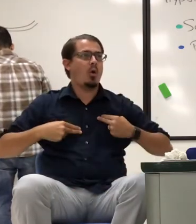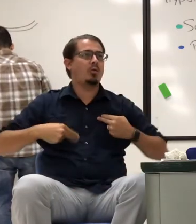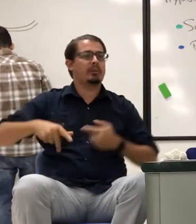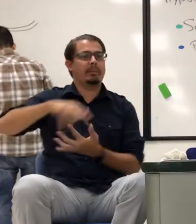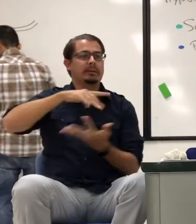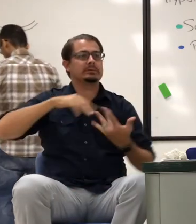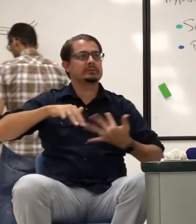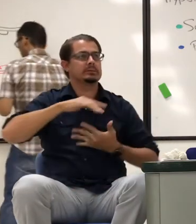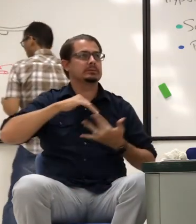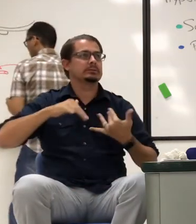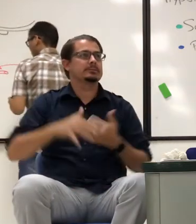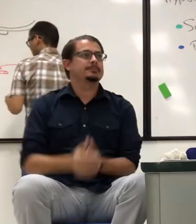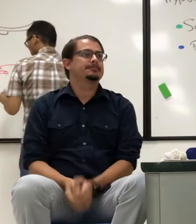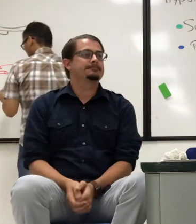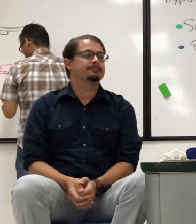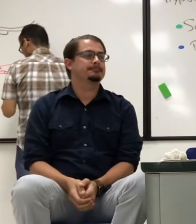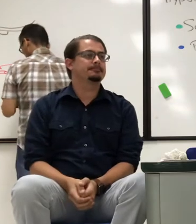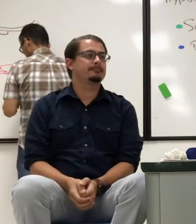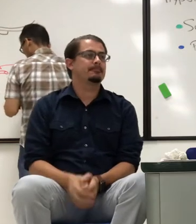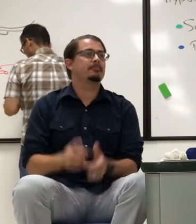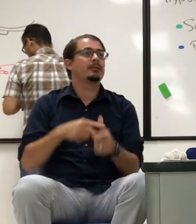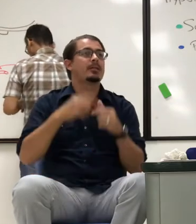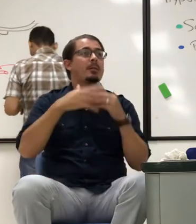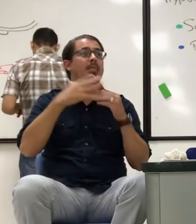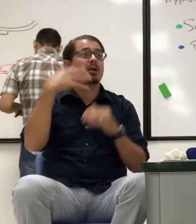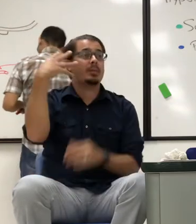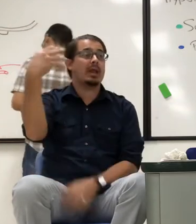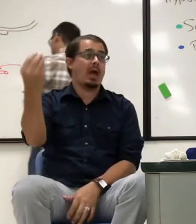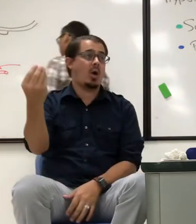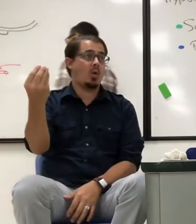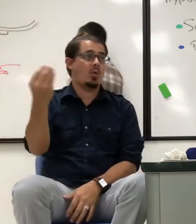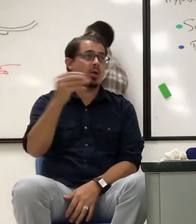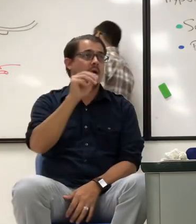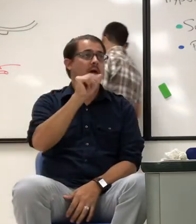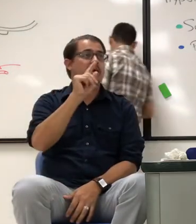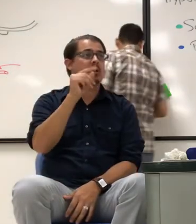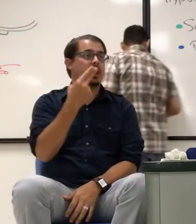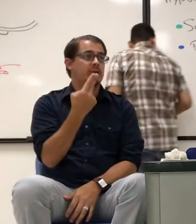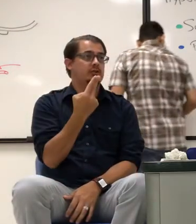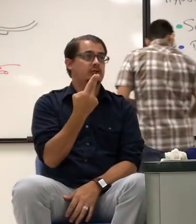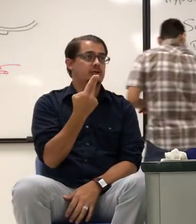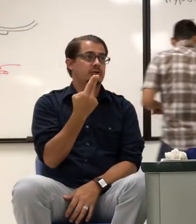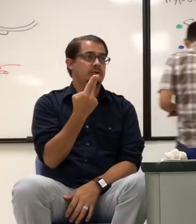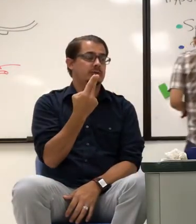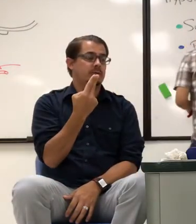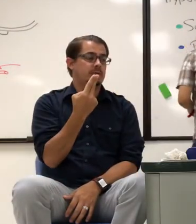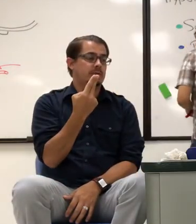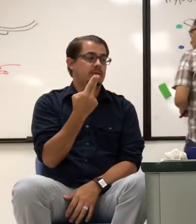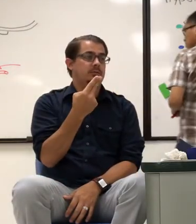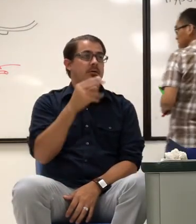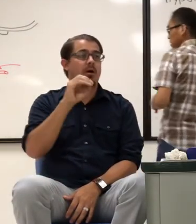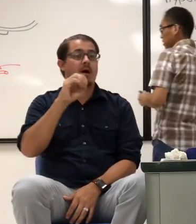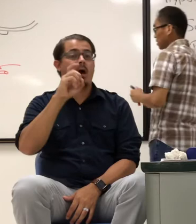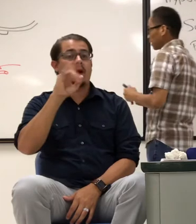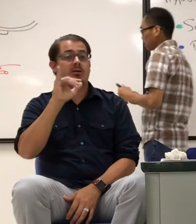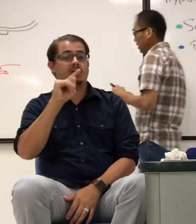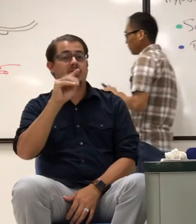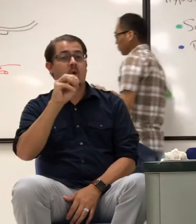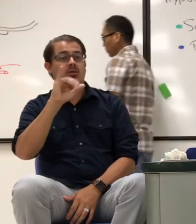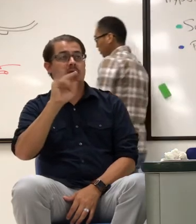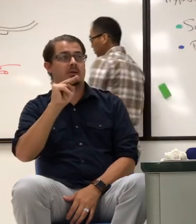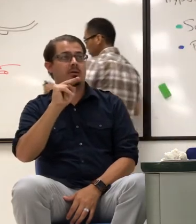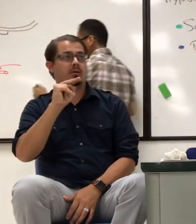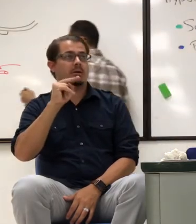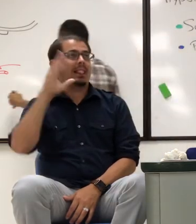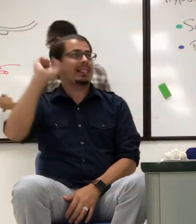Blood coming out. You got your ADH and your oxytocin